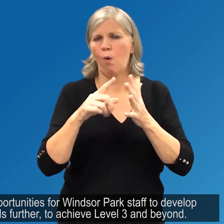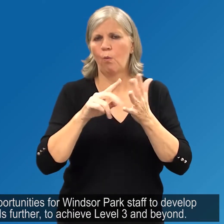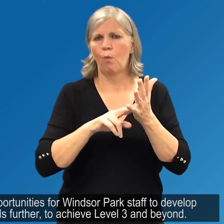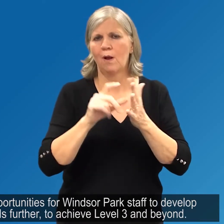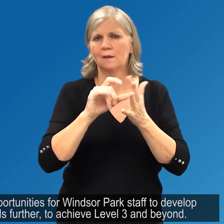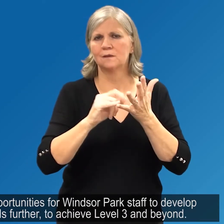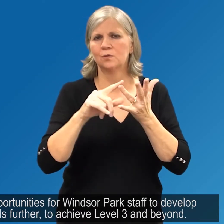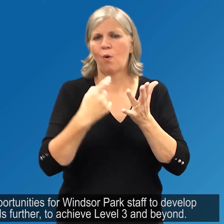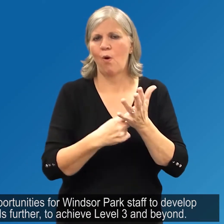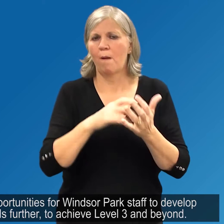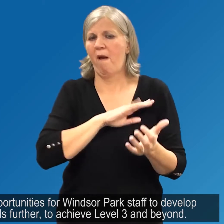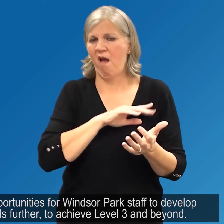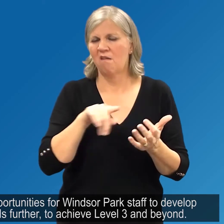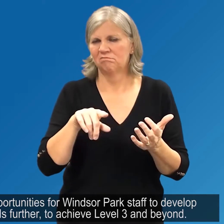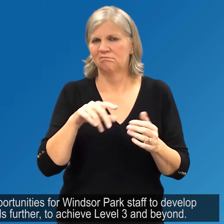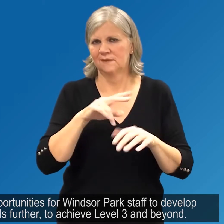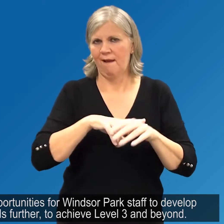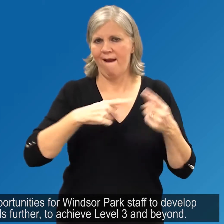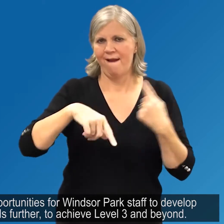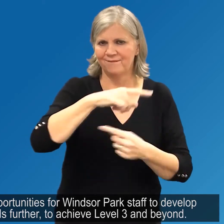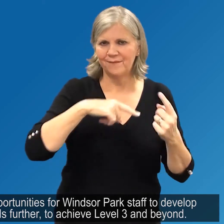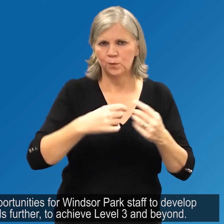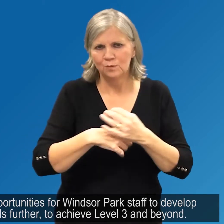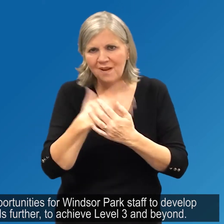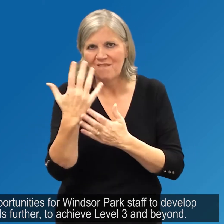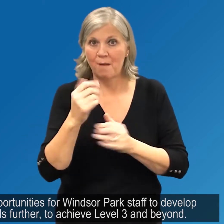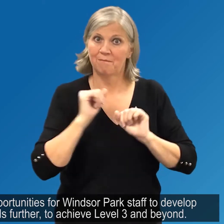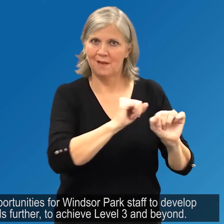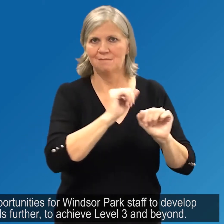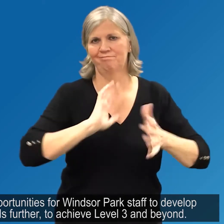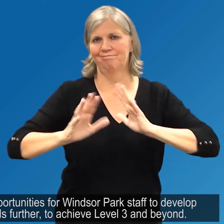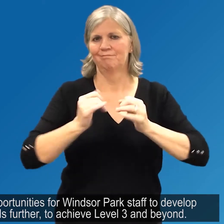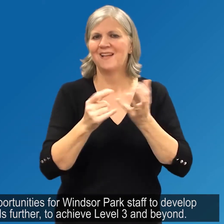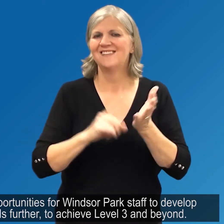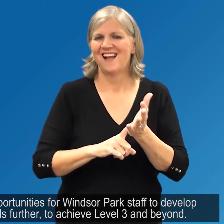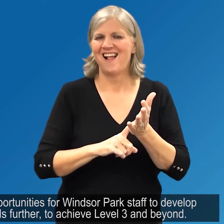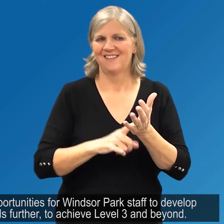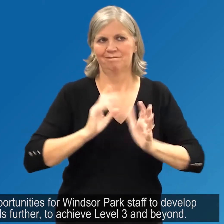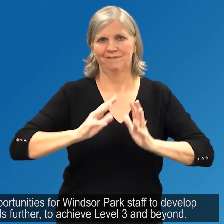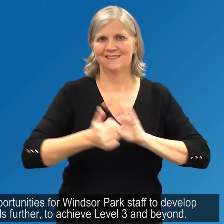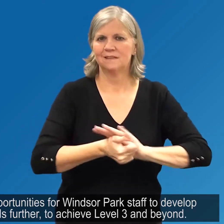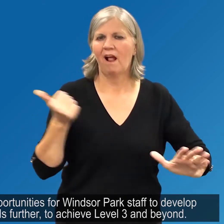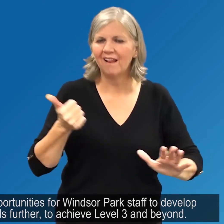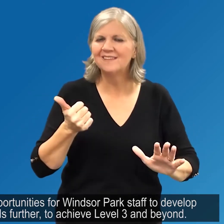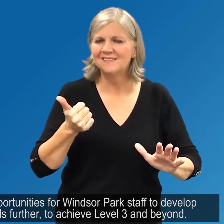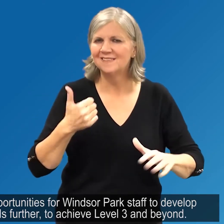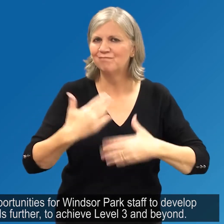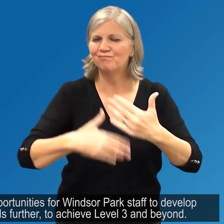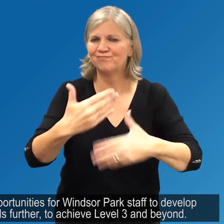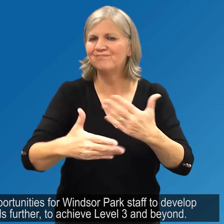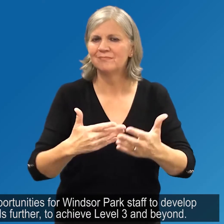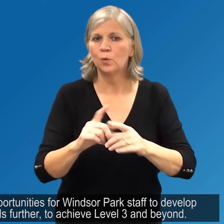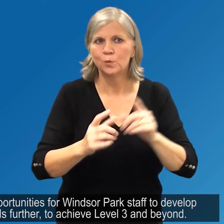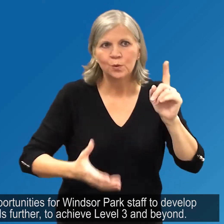Provide funding and opportunities for Windsor Park staff to develop their BSL signing skills further to achieve Level 3 and